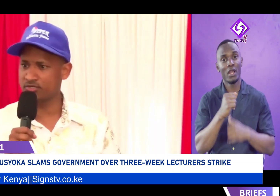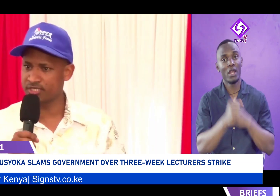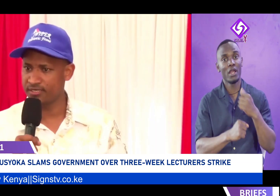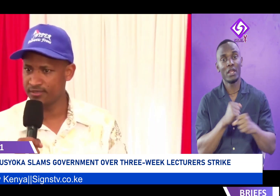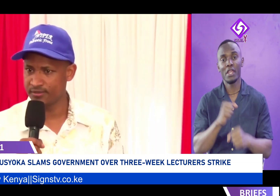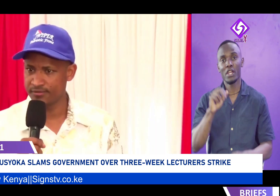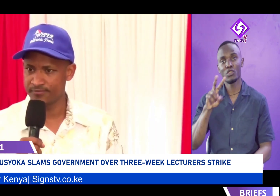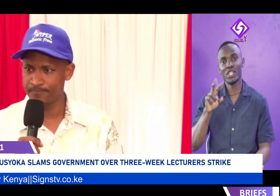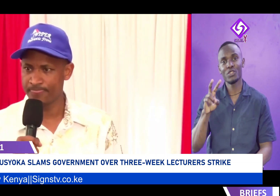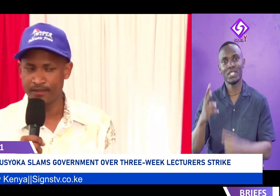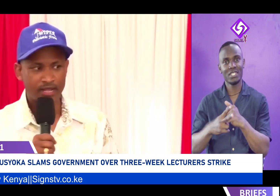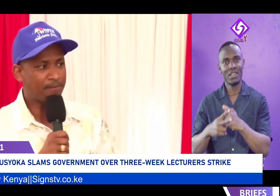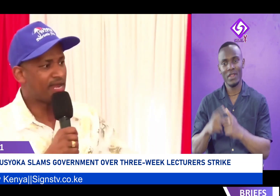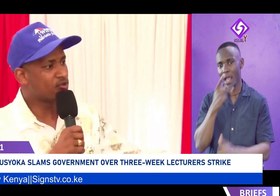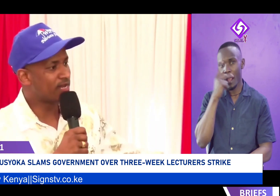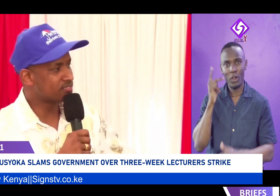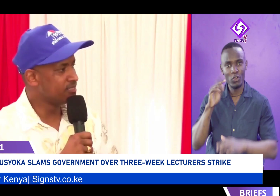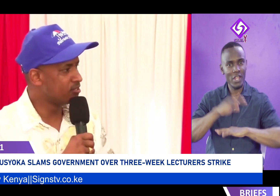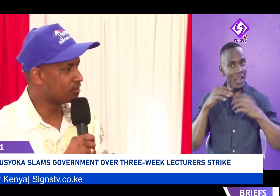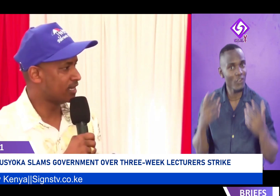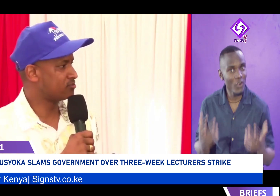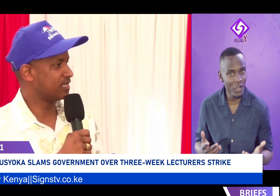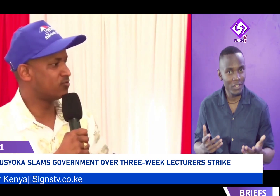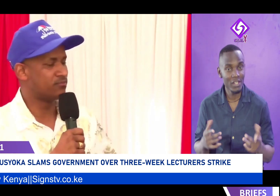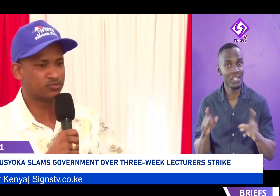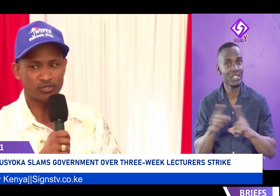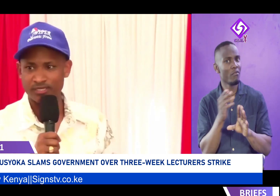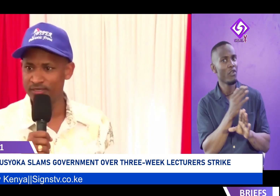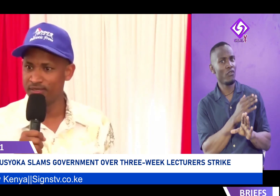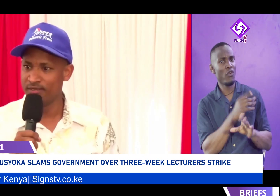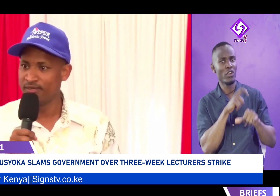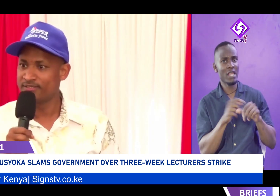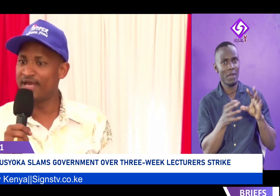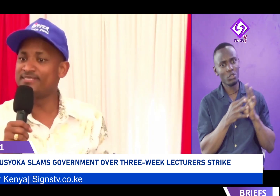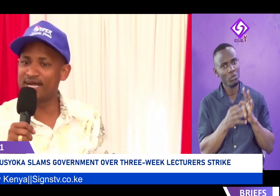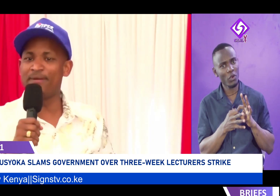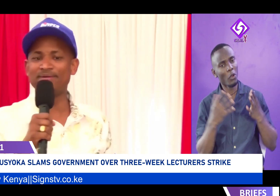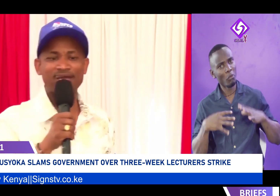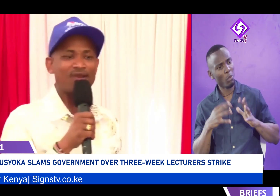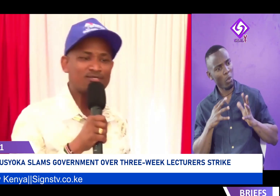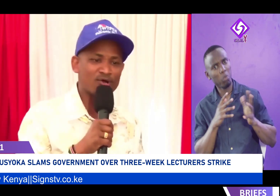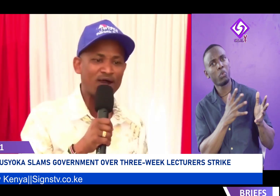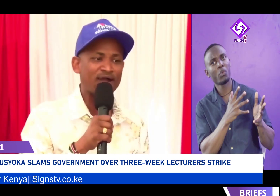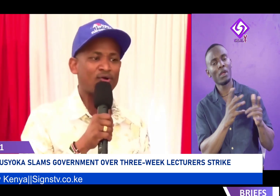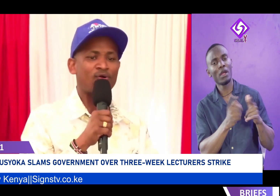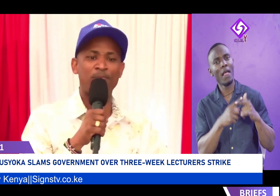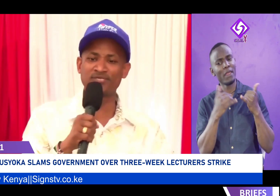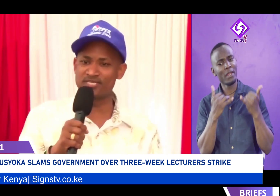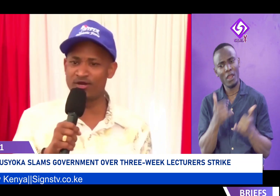hajatosha. Kama alikuwa Azimio, Kalonzo alikuwa mzuri. Saizi kama Kalonzo ako opposition,